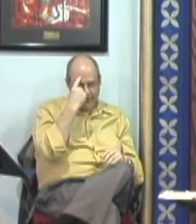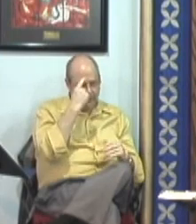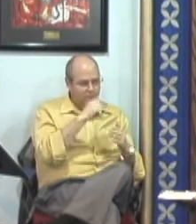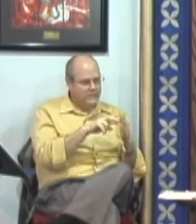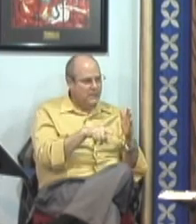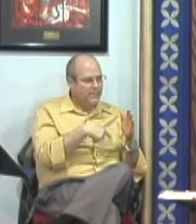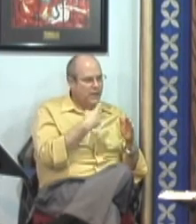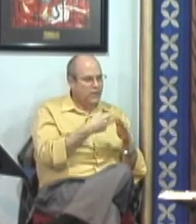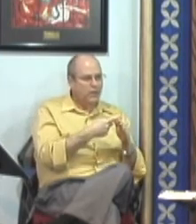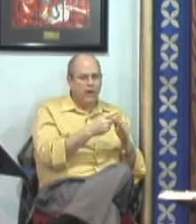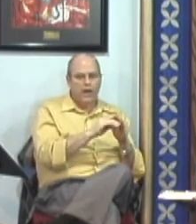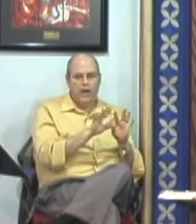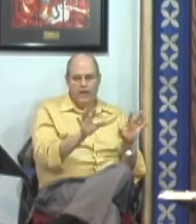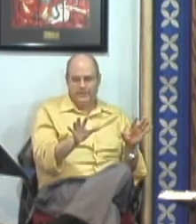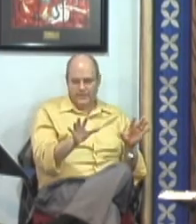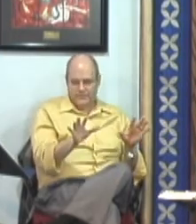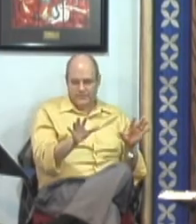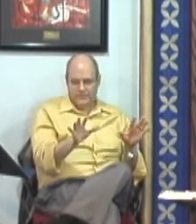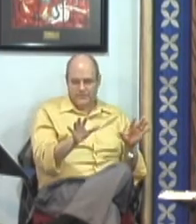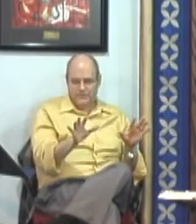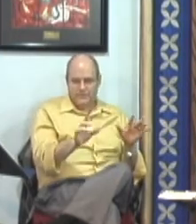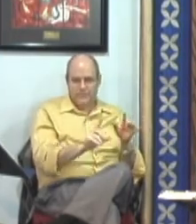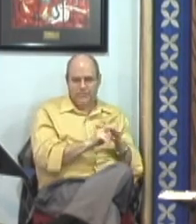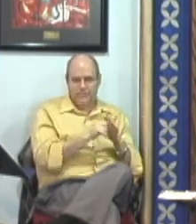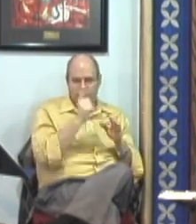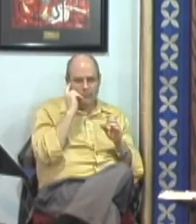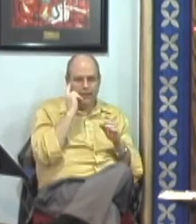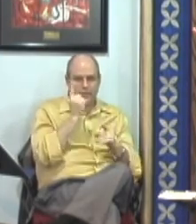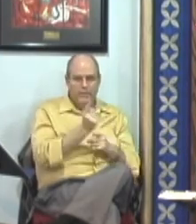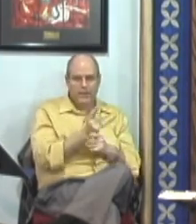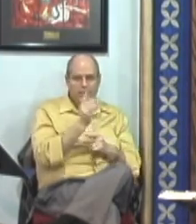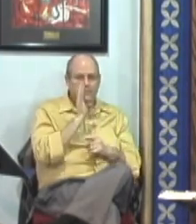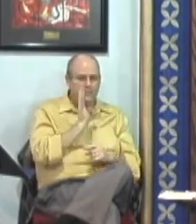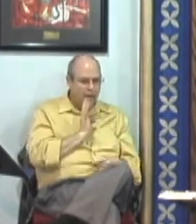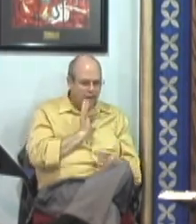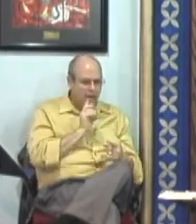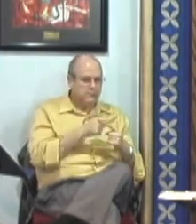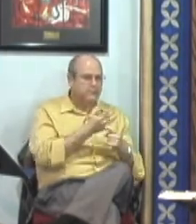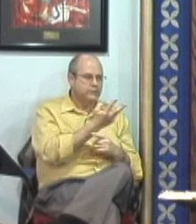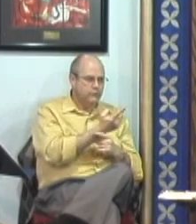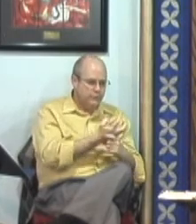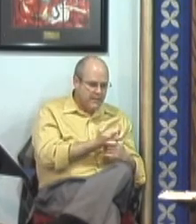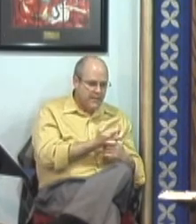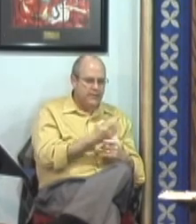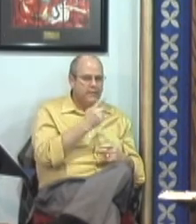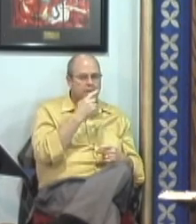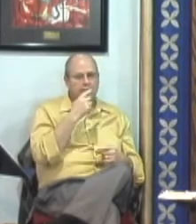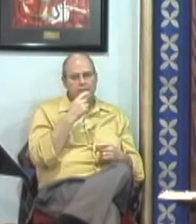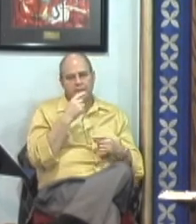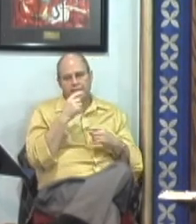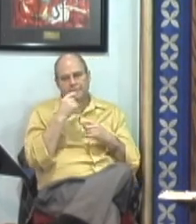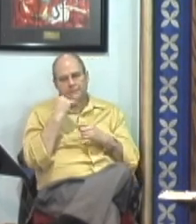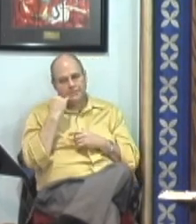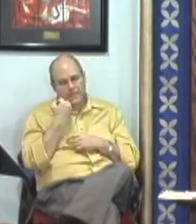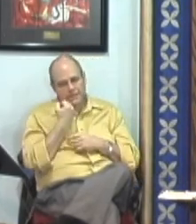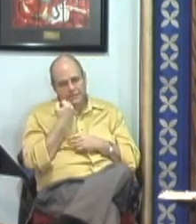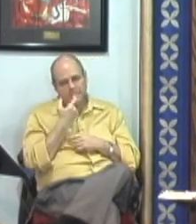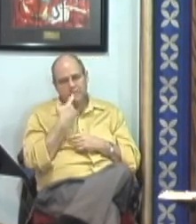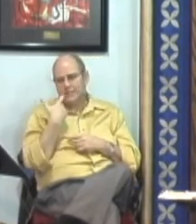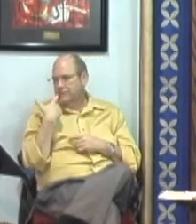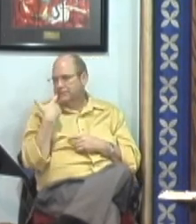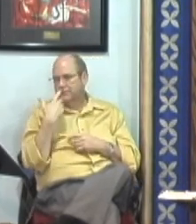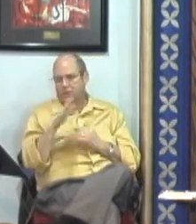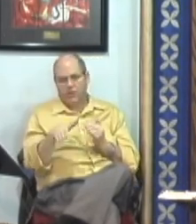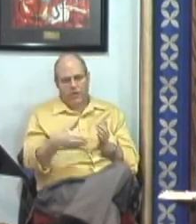Well, obvious ones all came to your mind probably right away. Lust, greed, envy, jealousy, addictions,